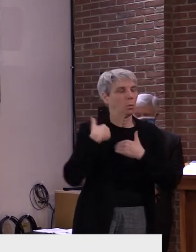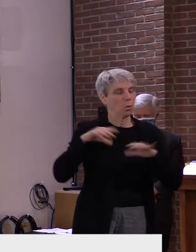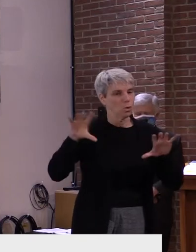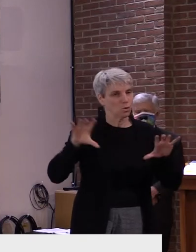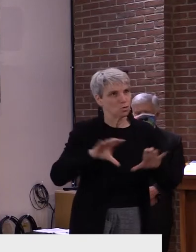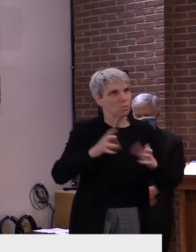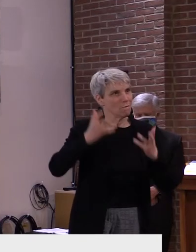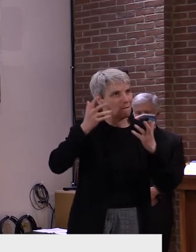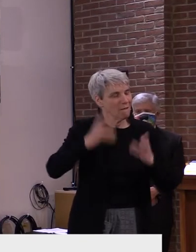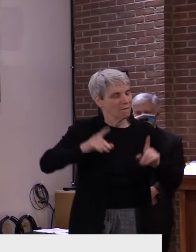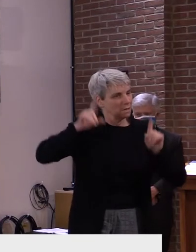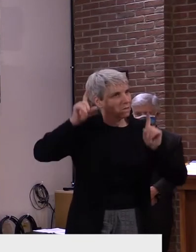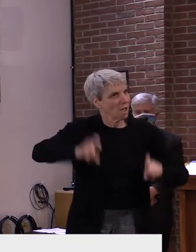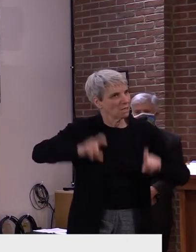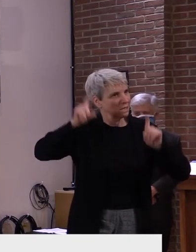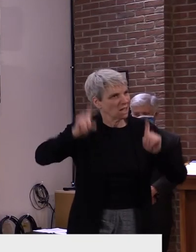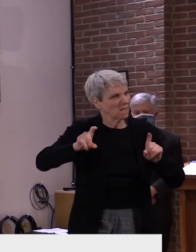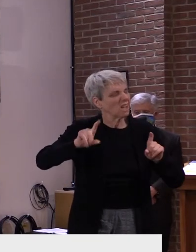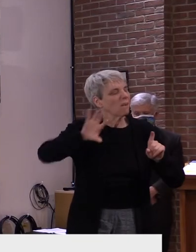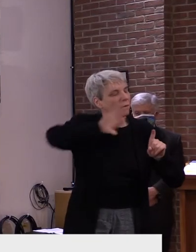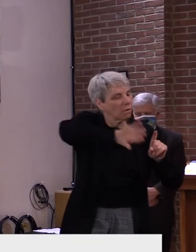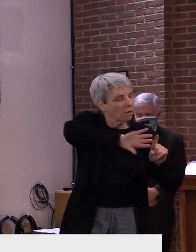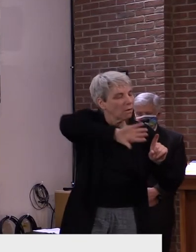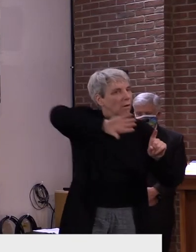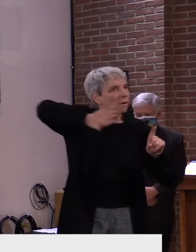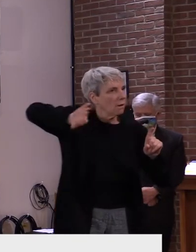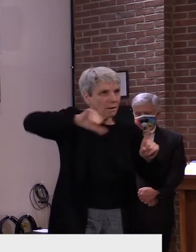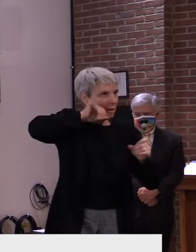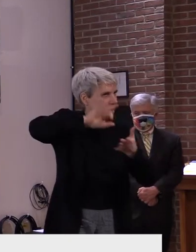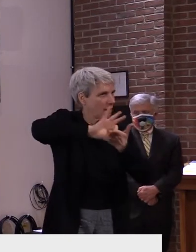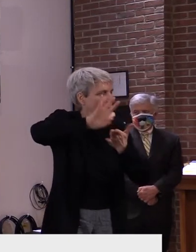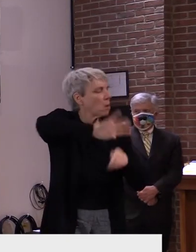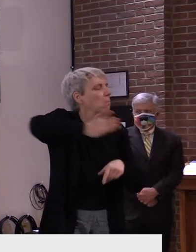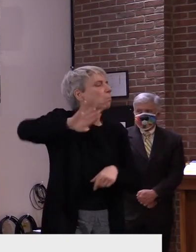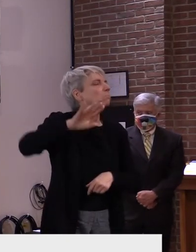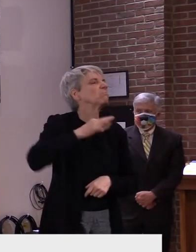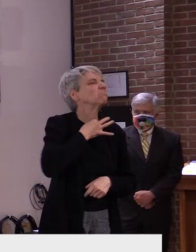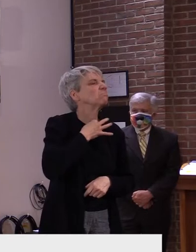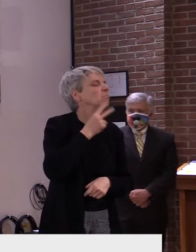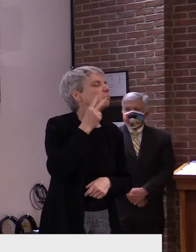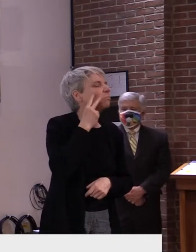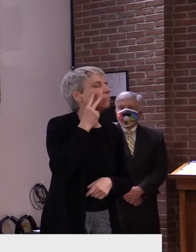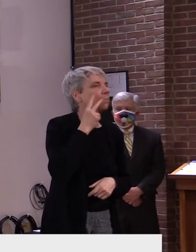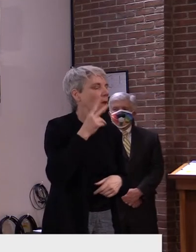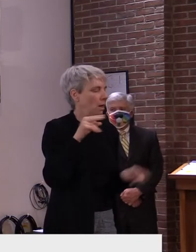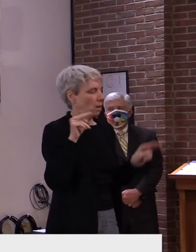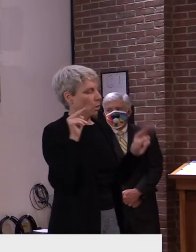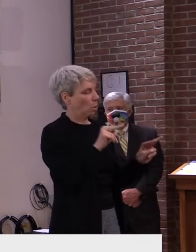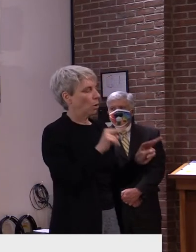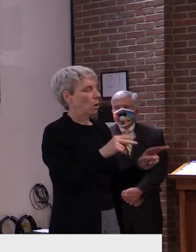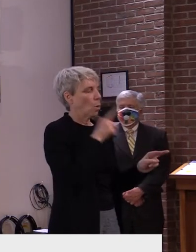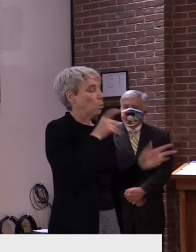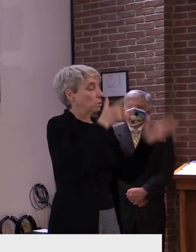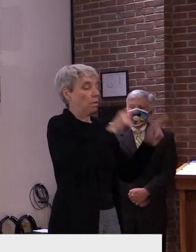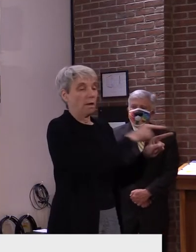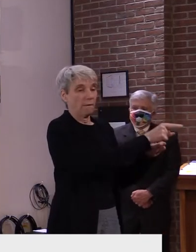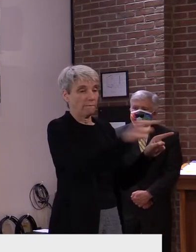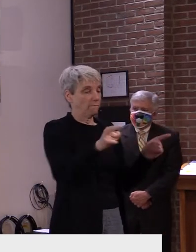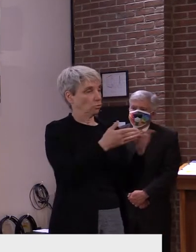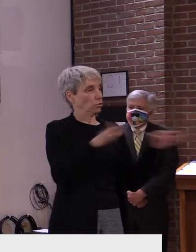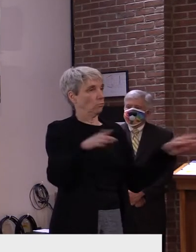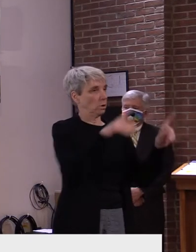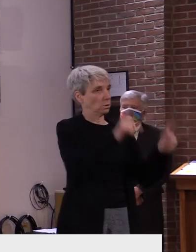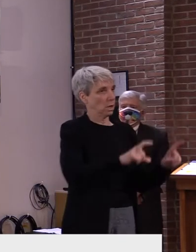obviously has formed a big component of, you know, testing in recent months. So it's kind of a question of, is